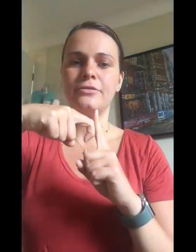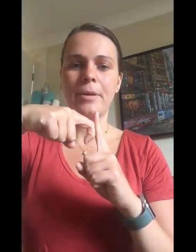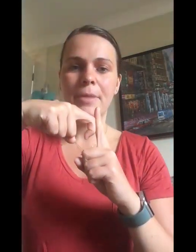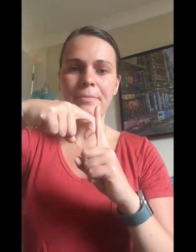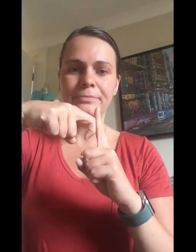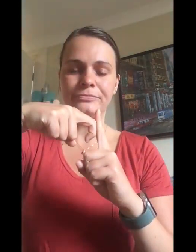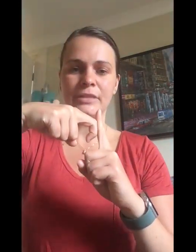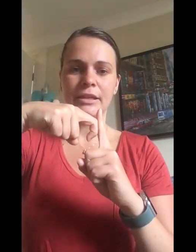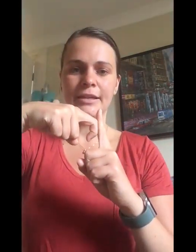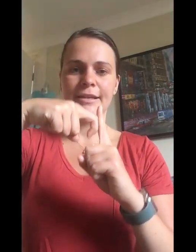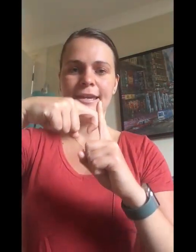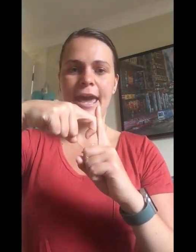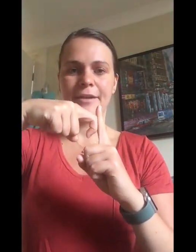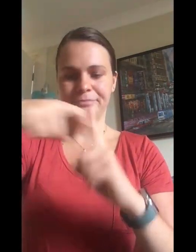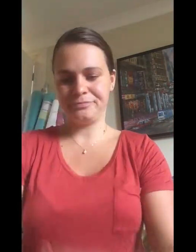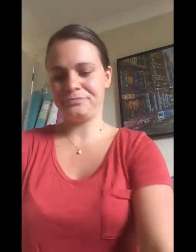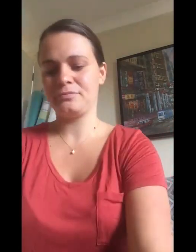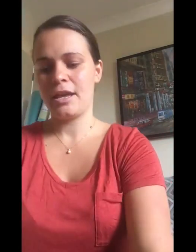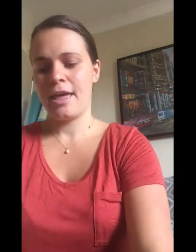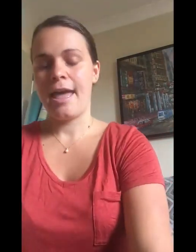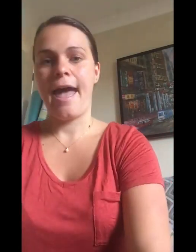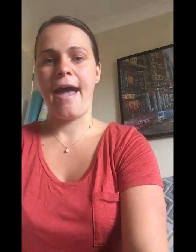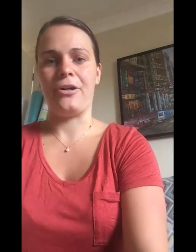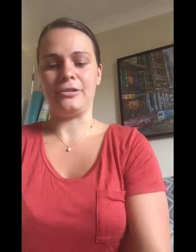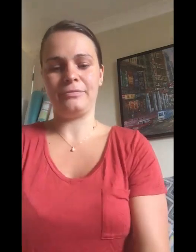remember. K. L.